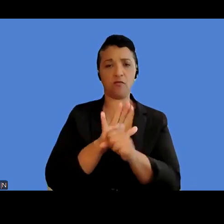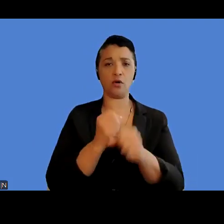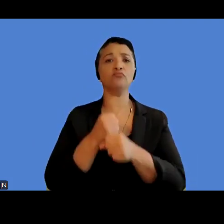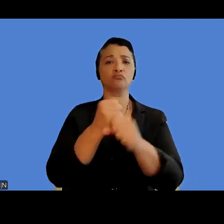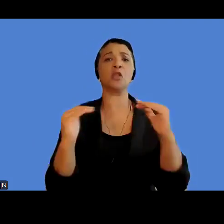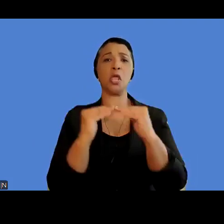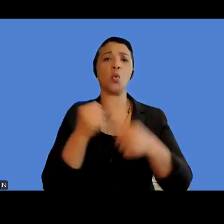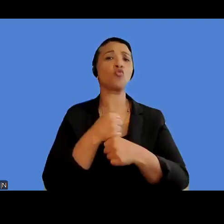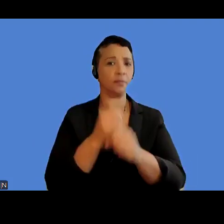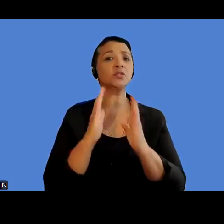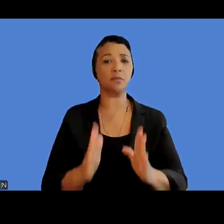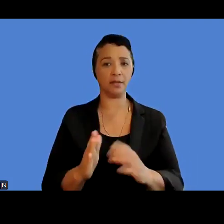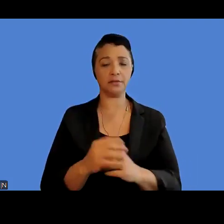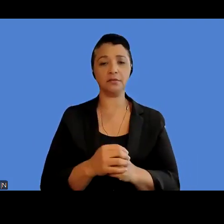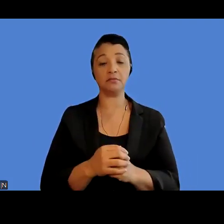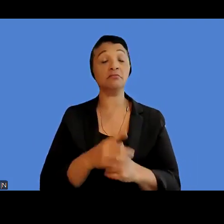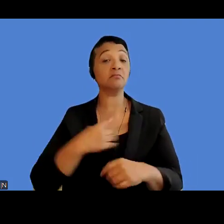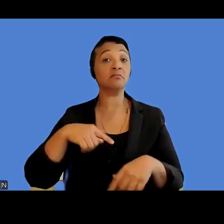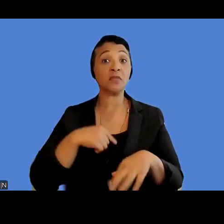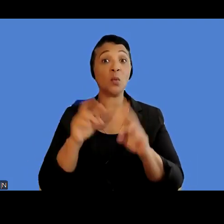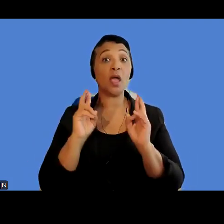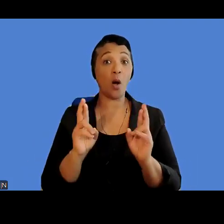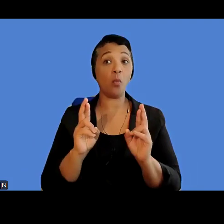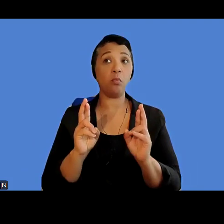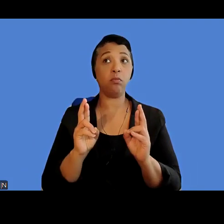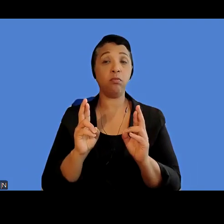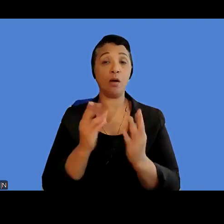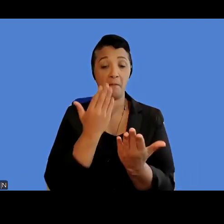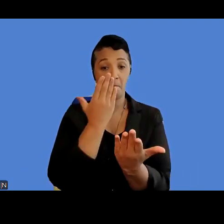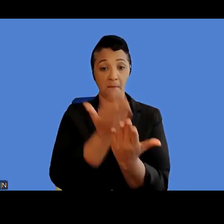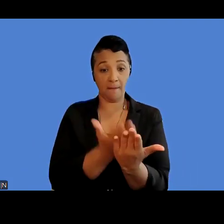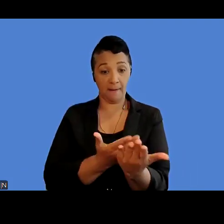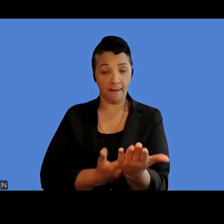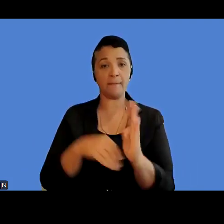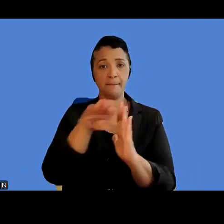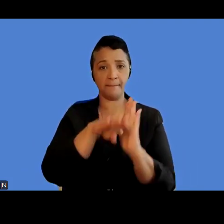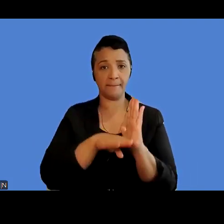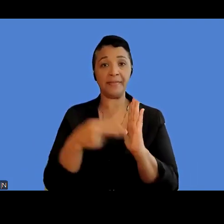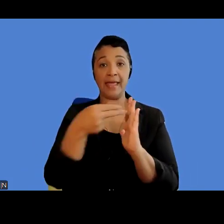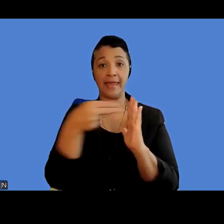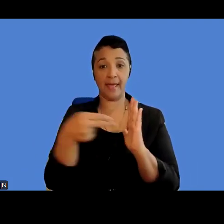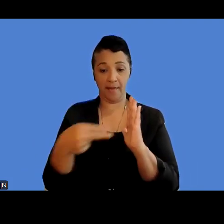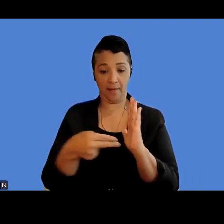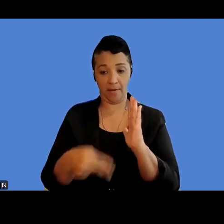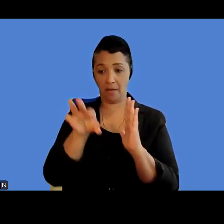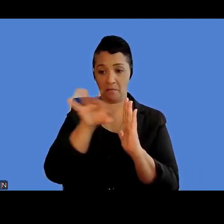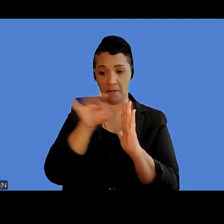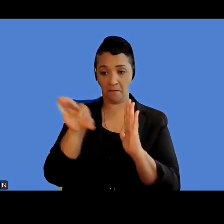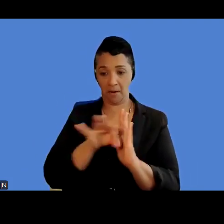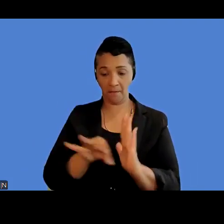We'll hopefully have a final list of people that will be